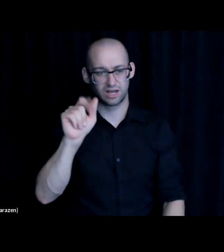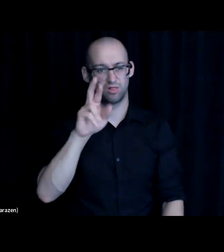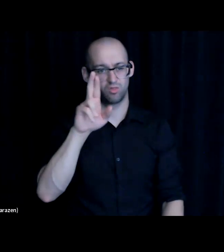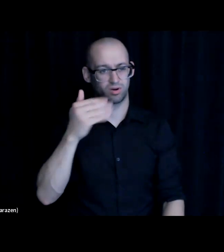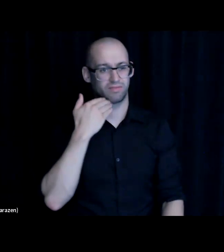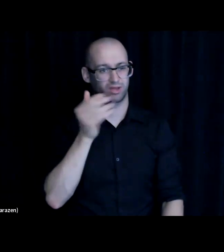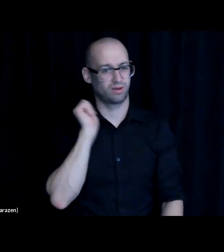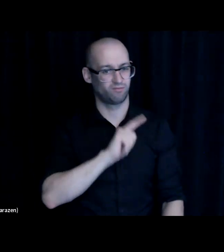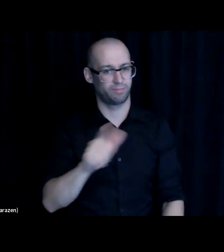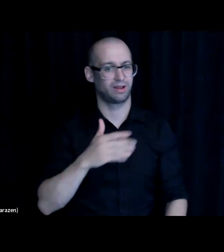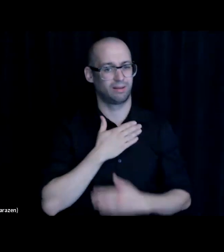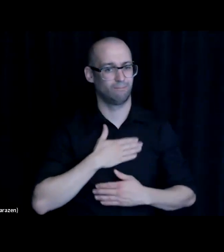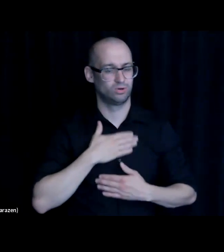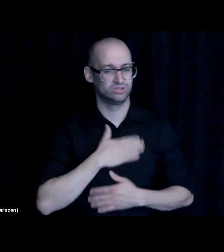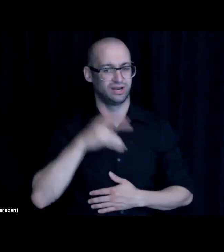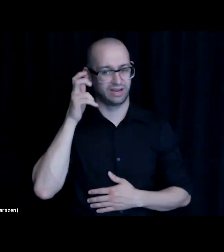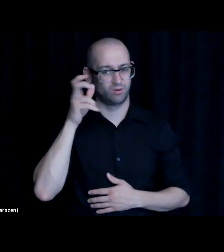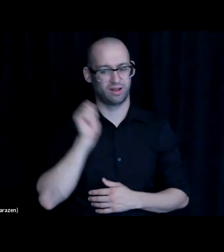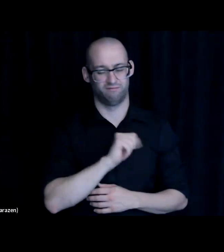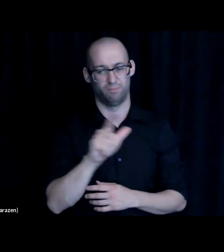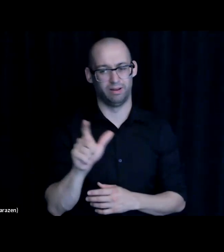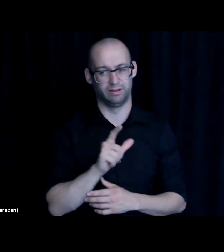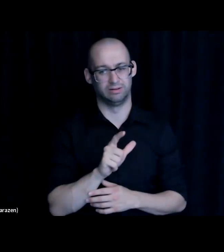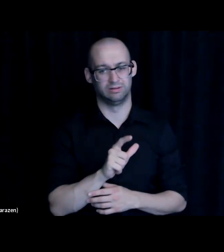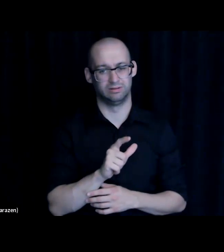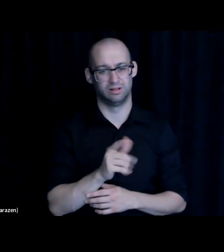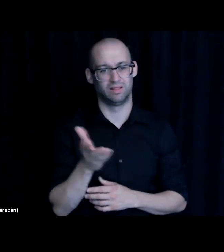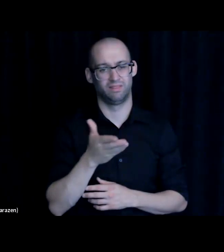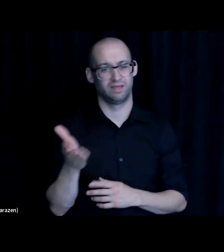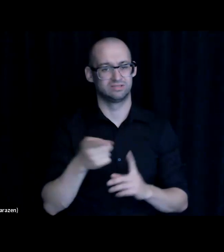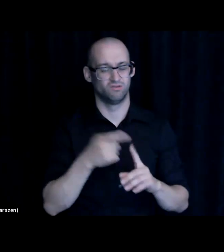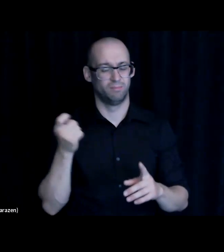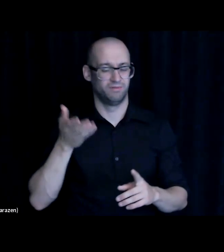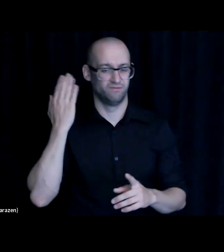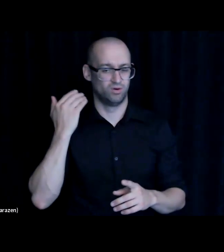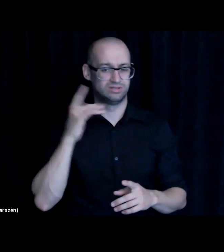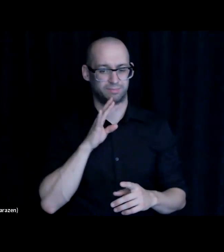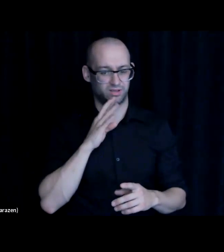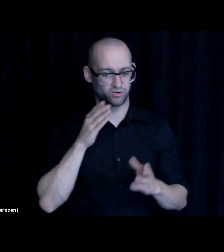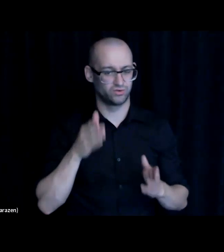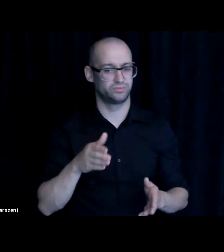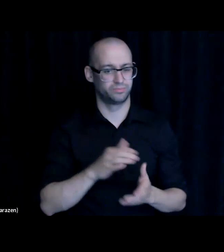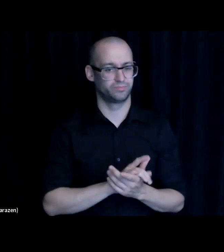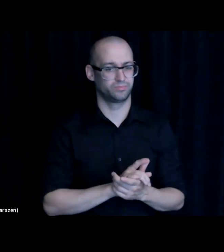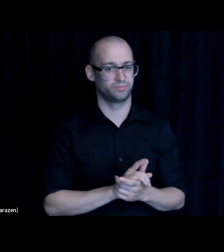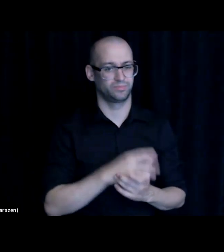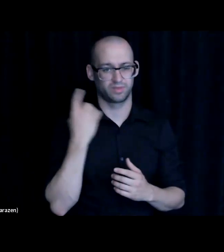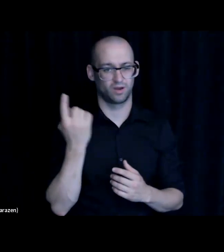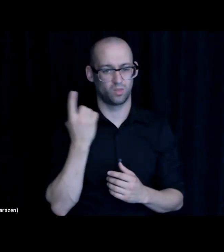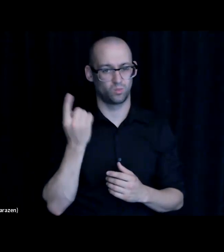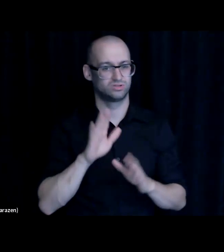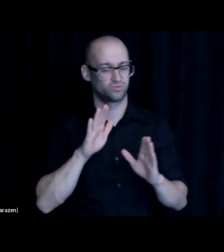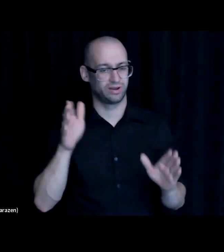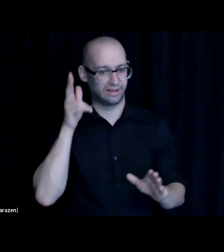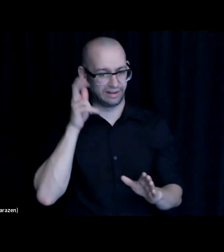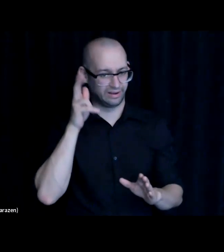this, and really appreciate hearing all of the things from the previous speakers. It's always great to hear.